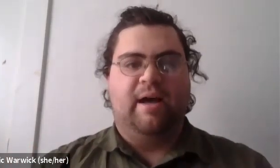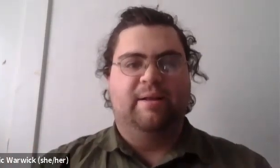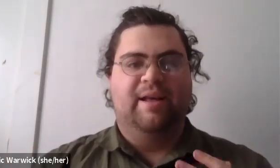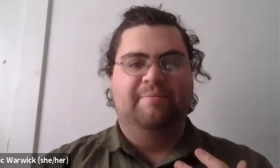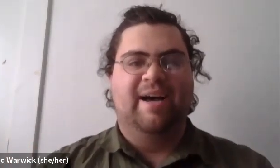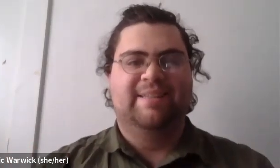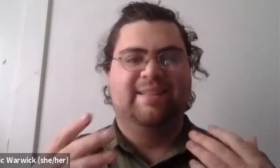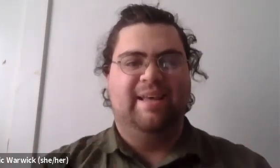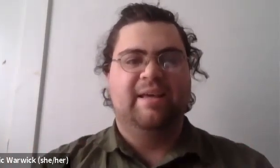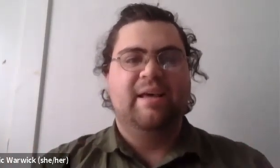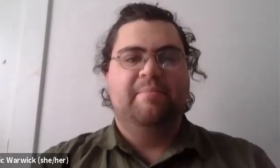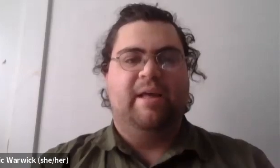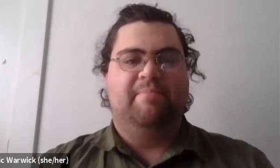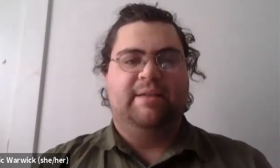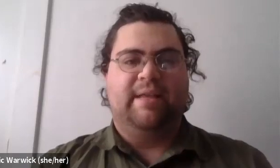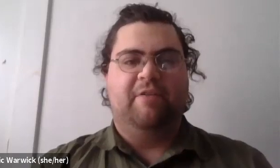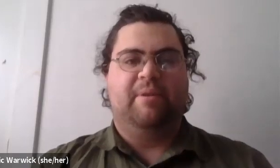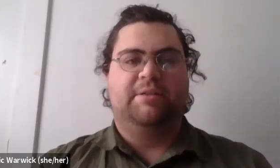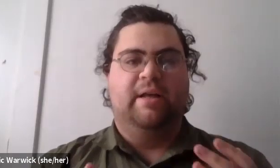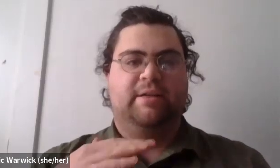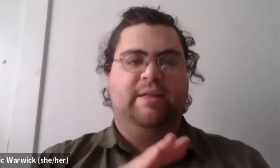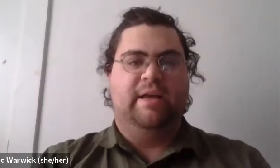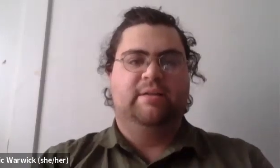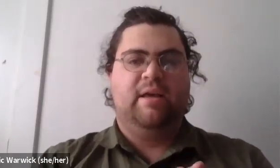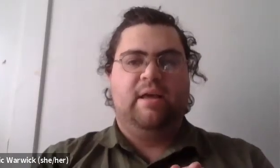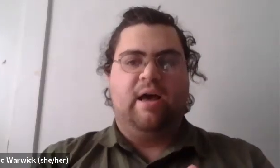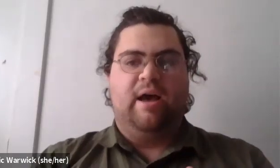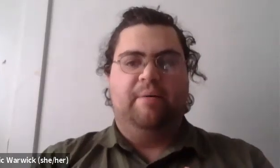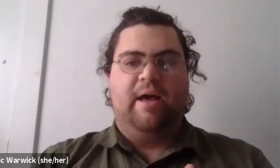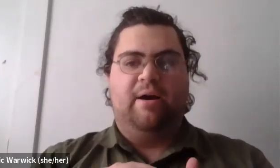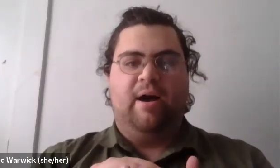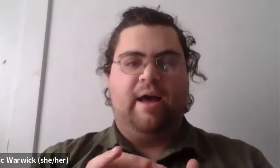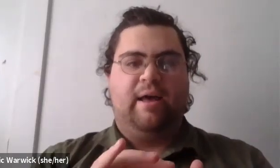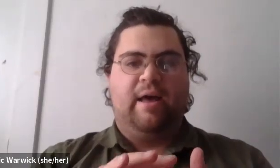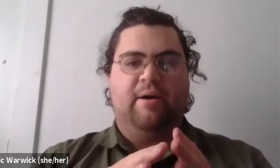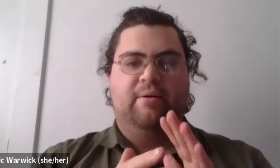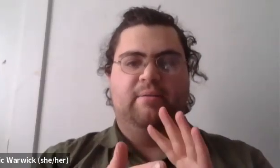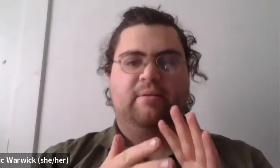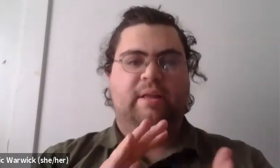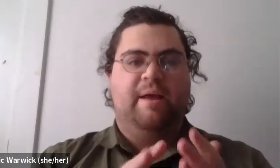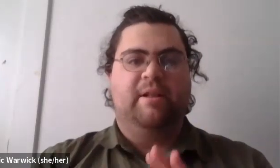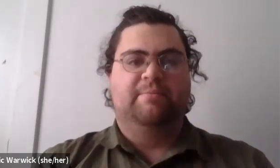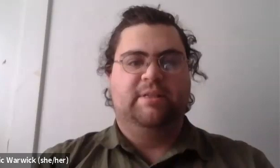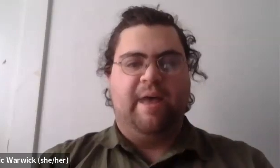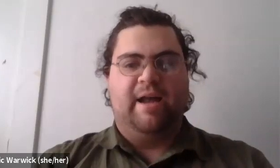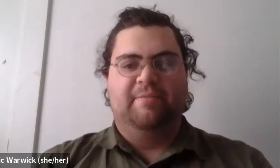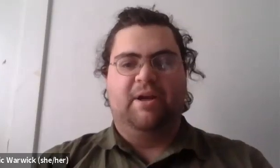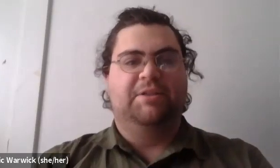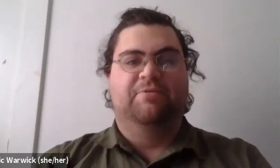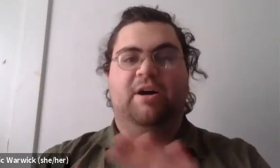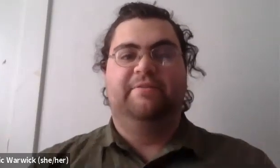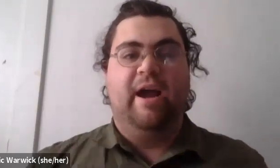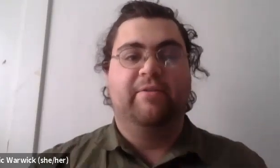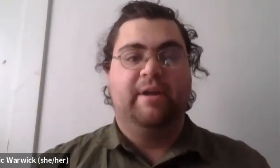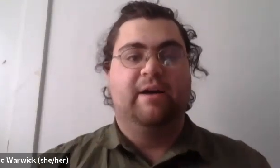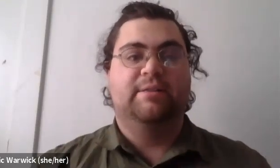help me not constantly blame myself, but also understand how ableism was bad and was